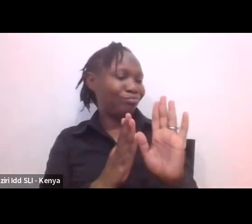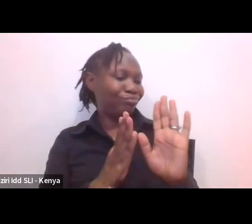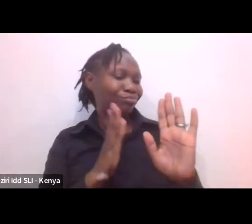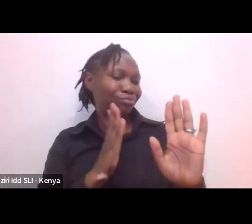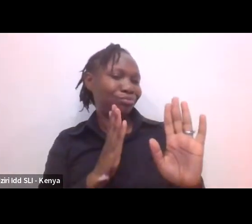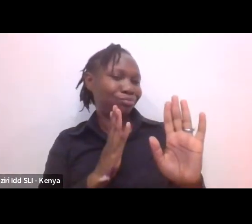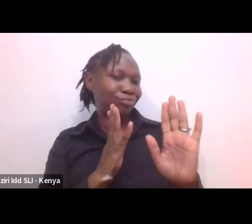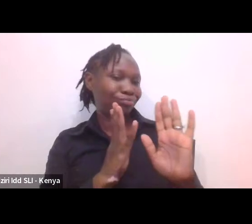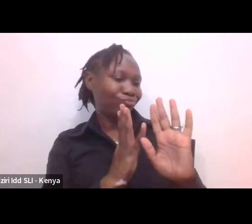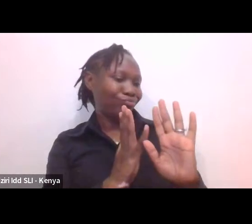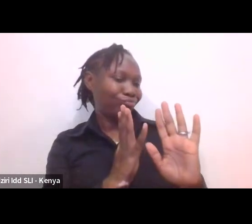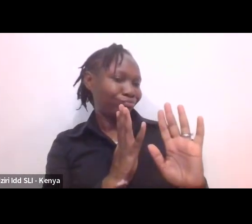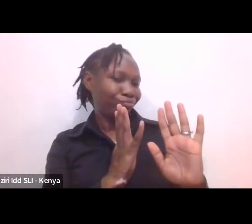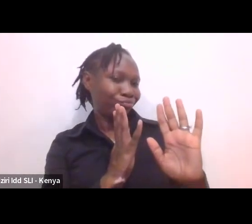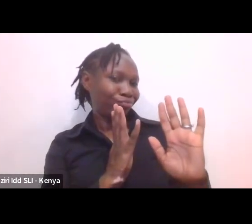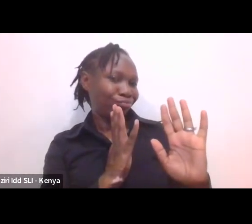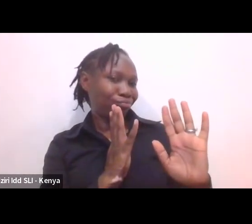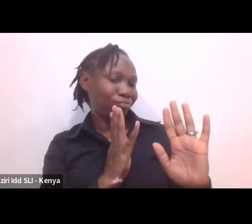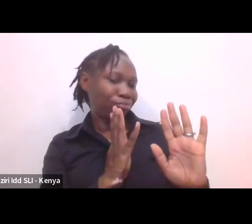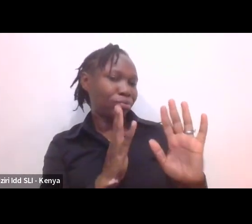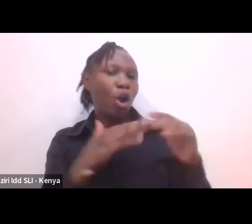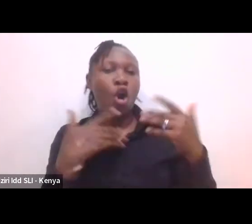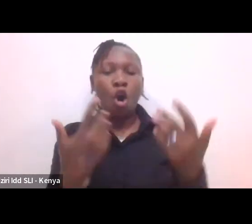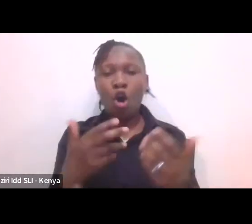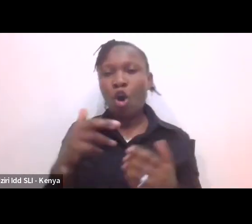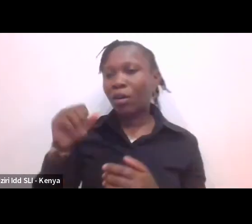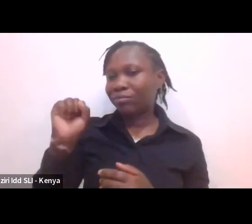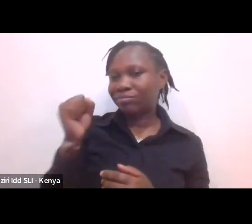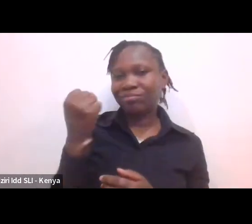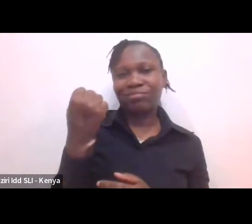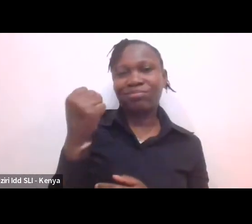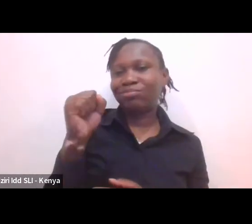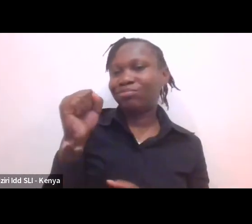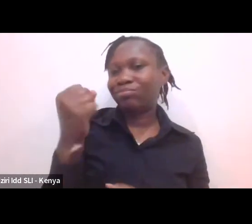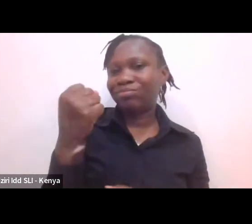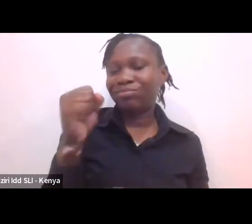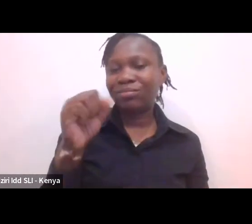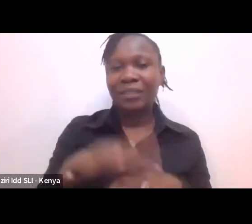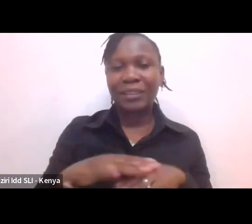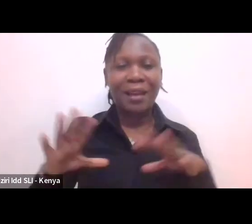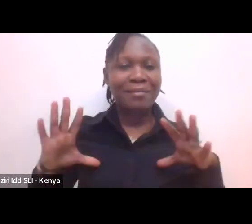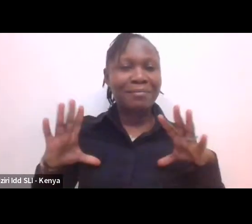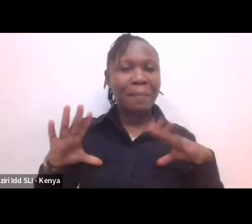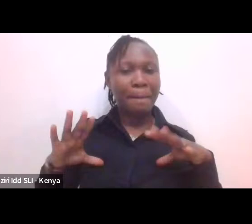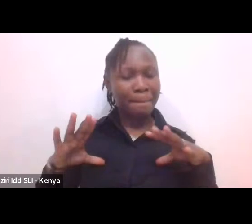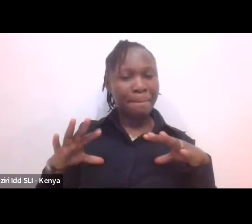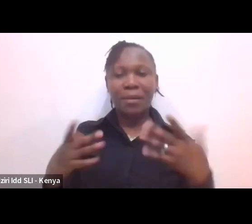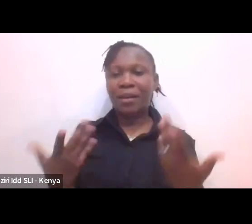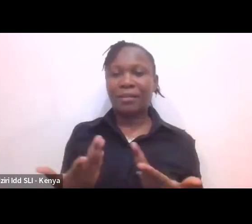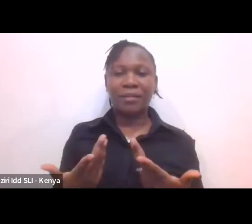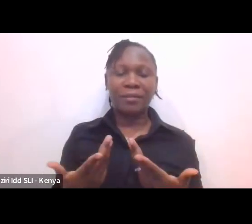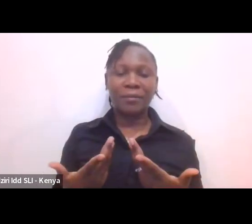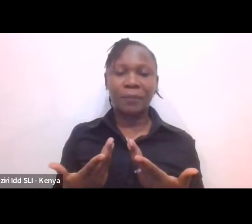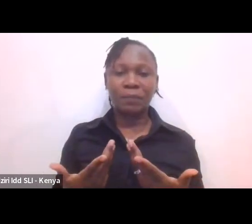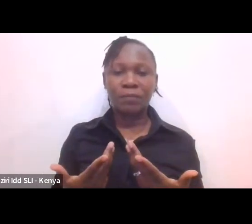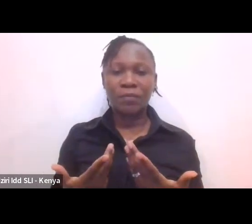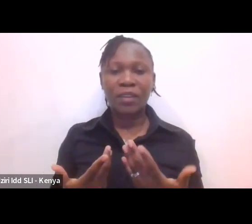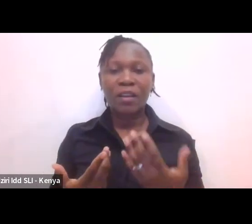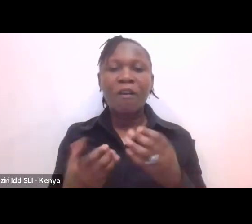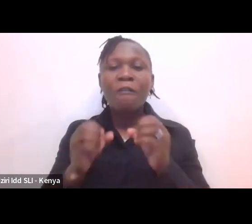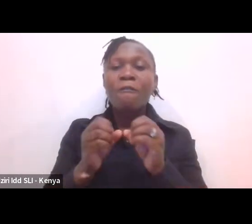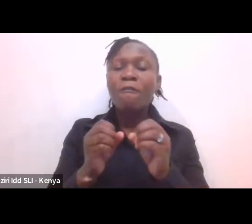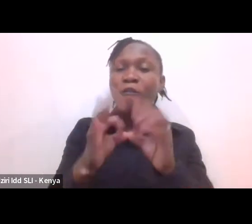down an empty corridor at break time. Formal moments and informal